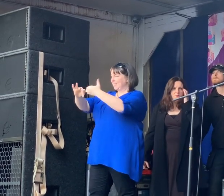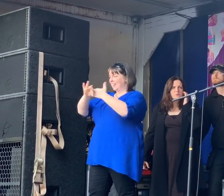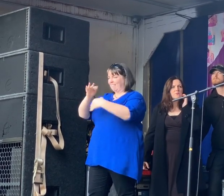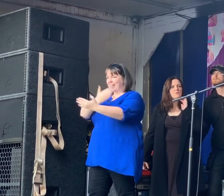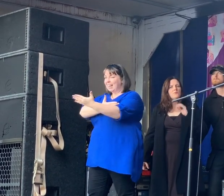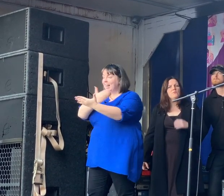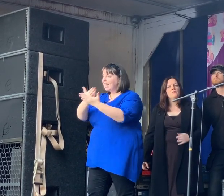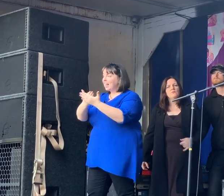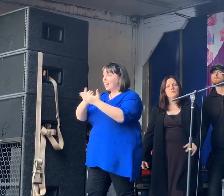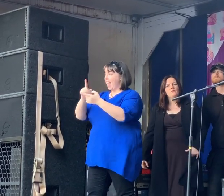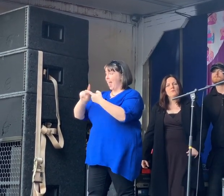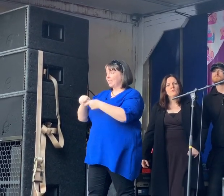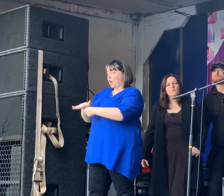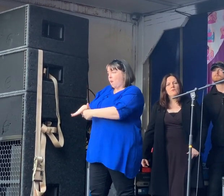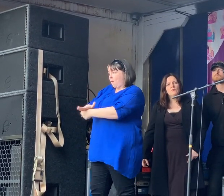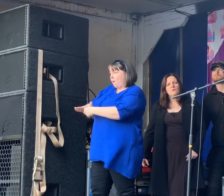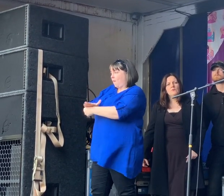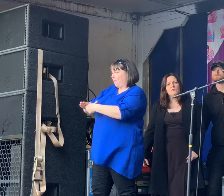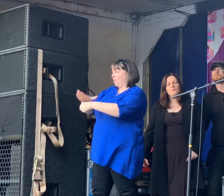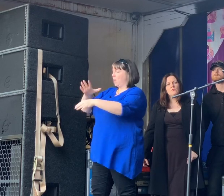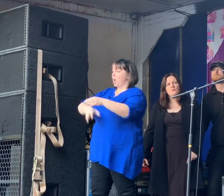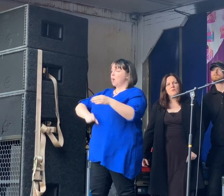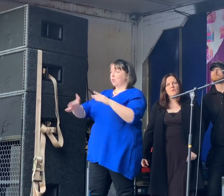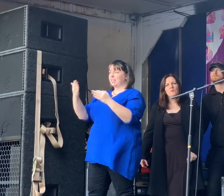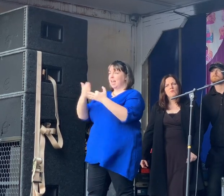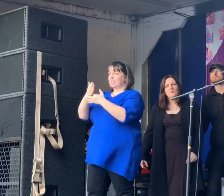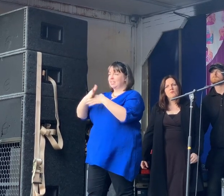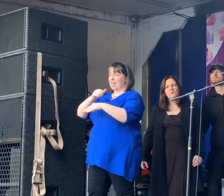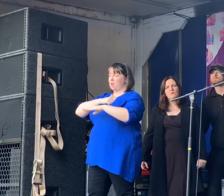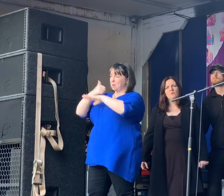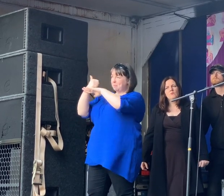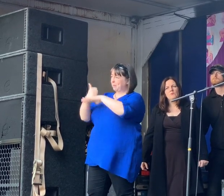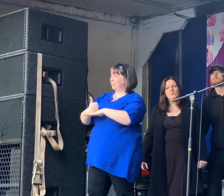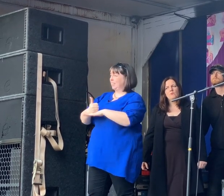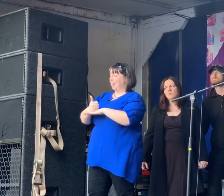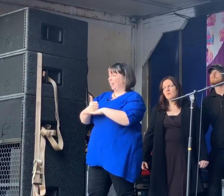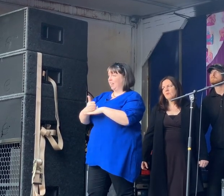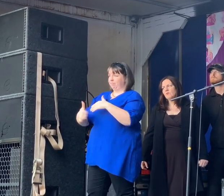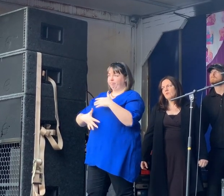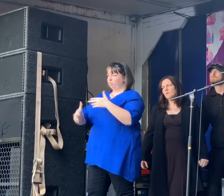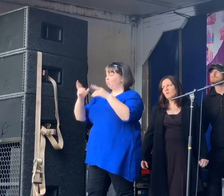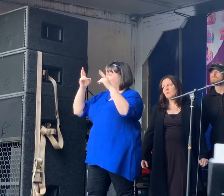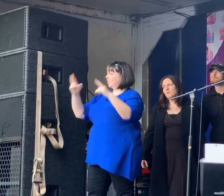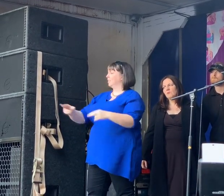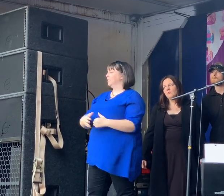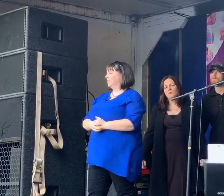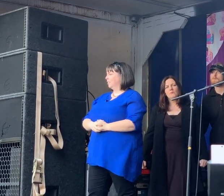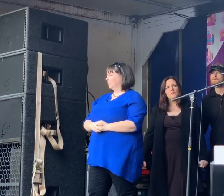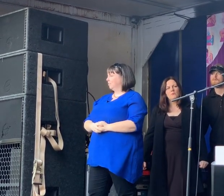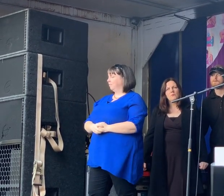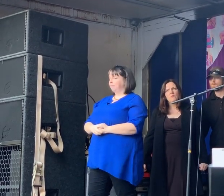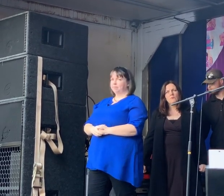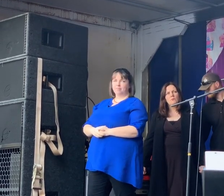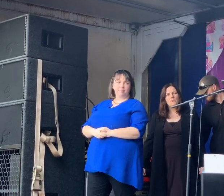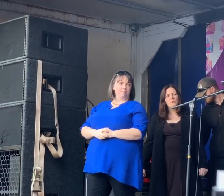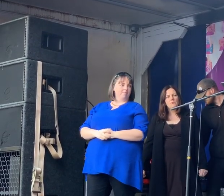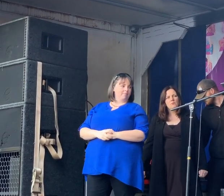legal and local abortion access as our fundamental reproductive right. Thank you.